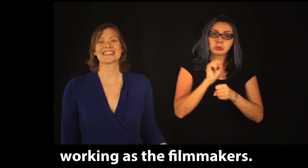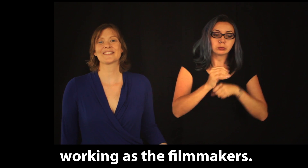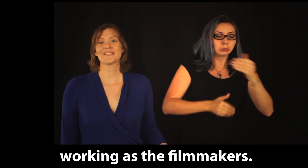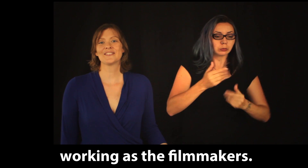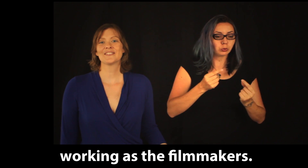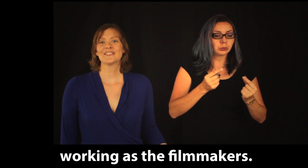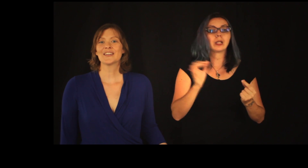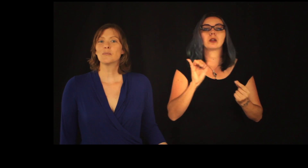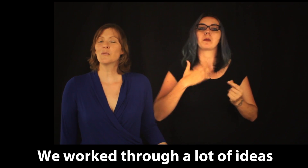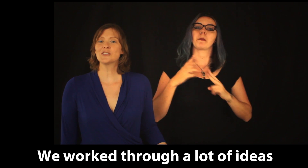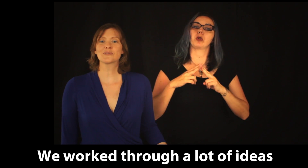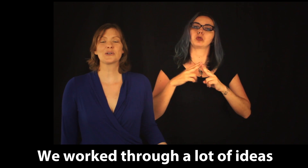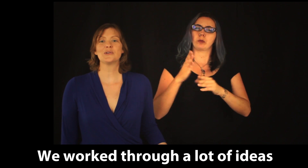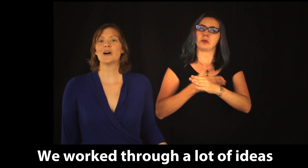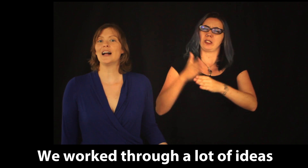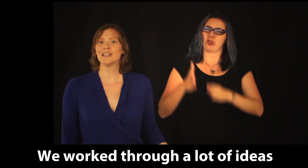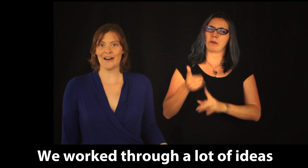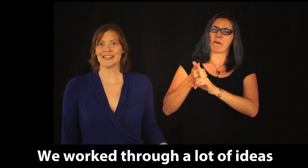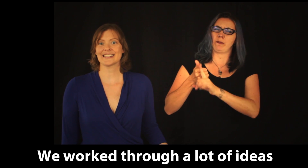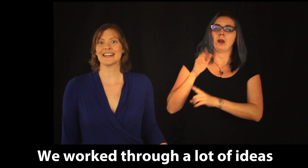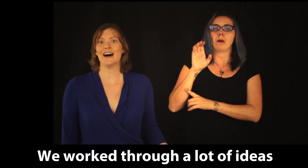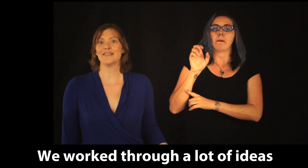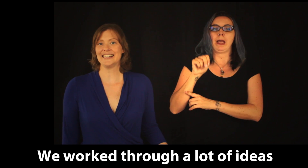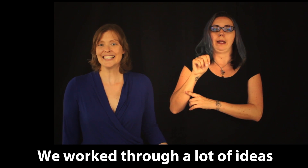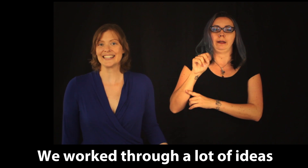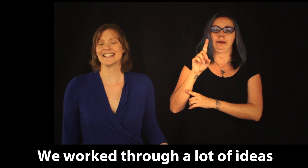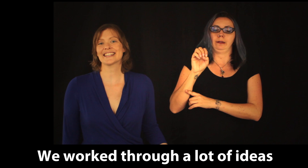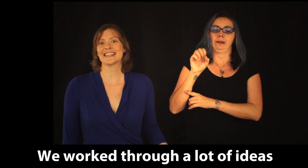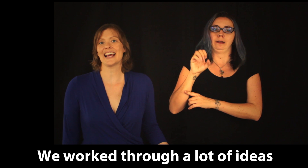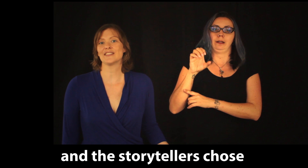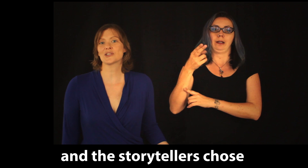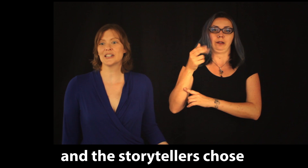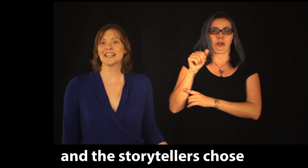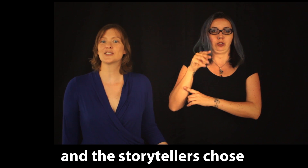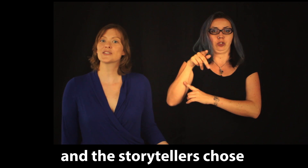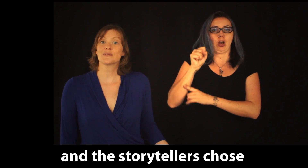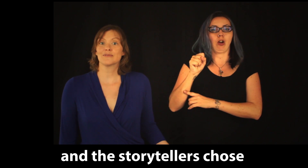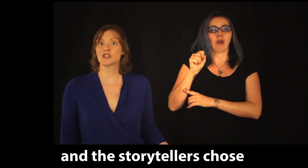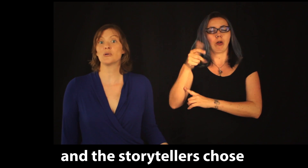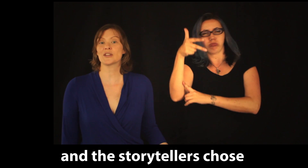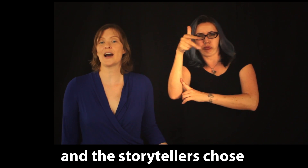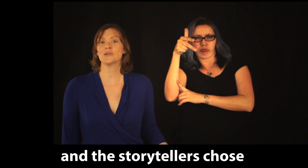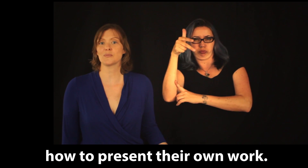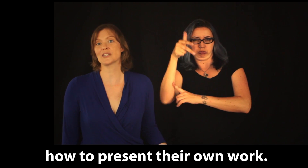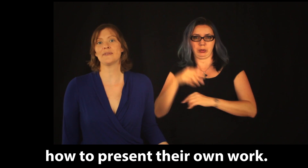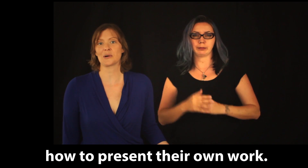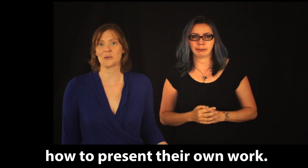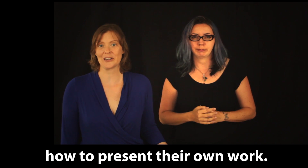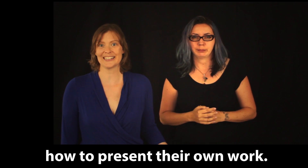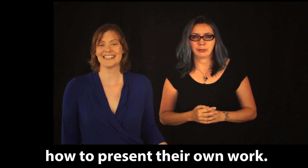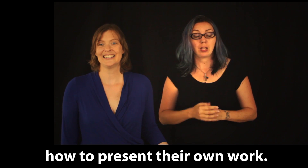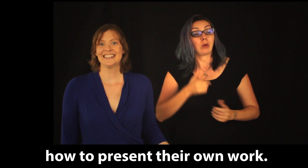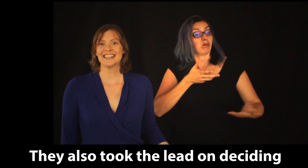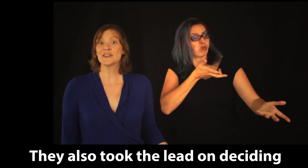filmmakers. We worked through a lot of ideas, and the storytellers chose how to present their